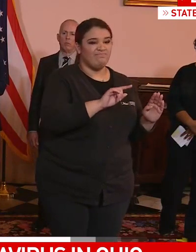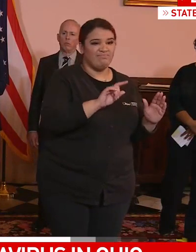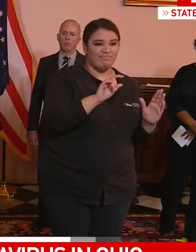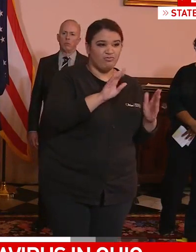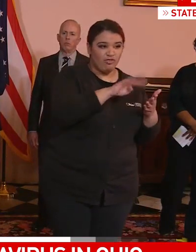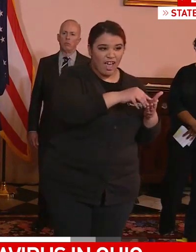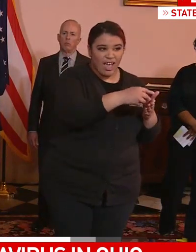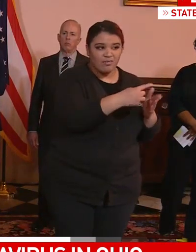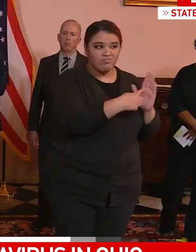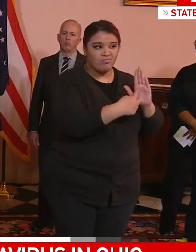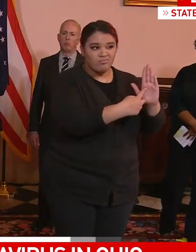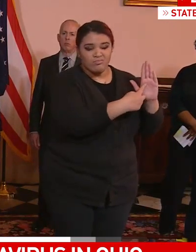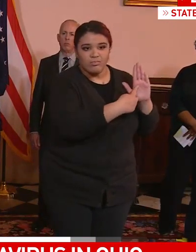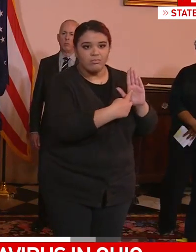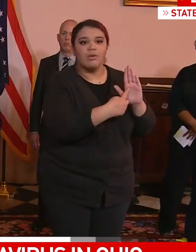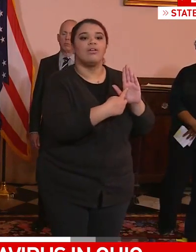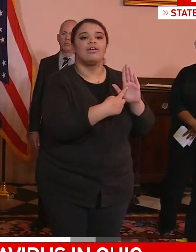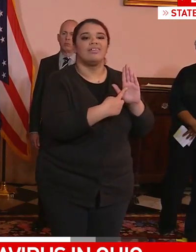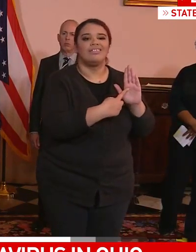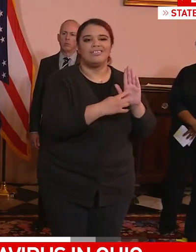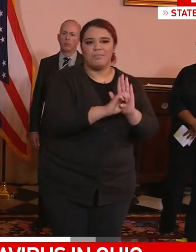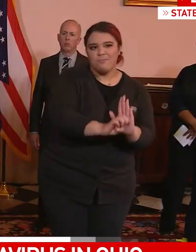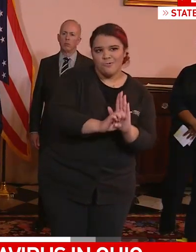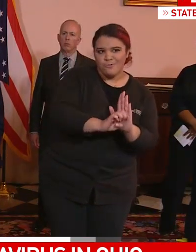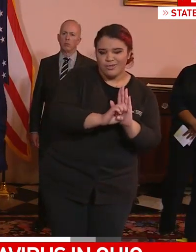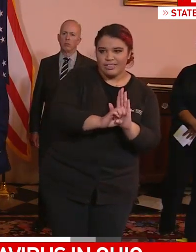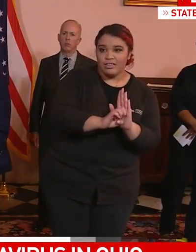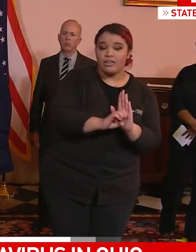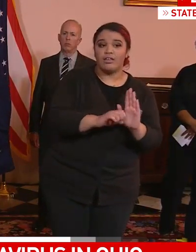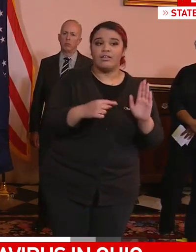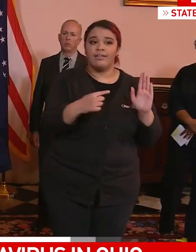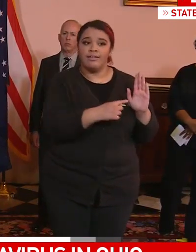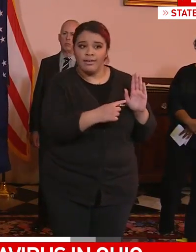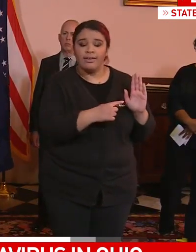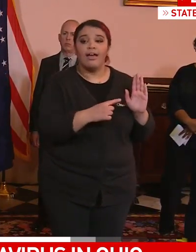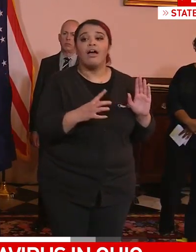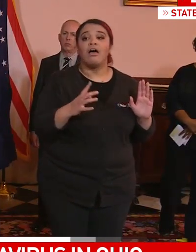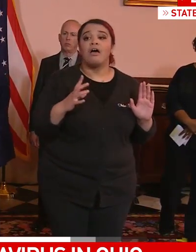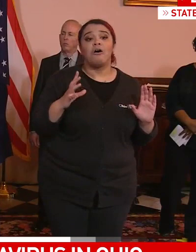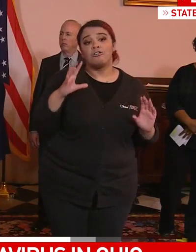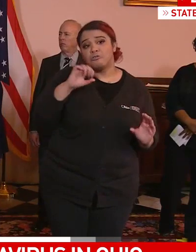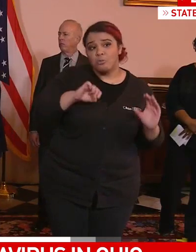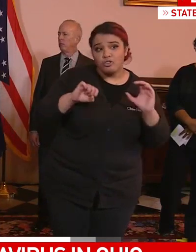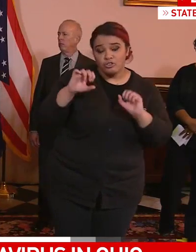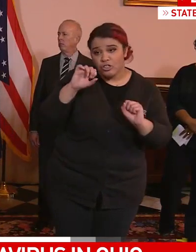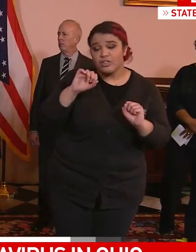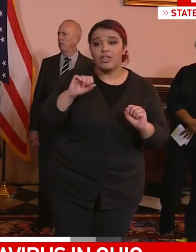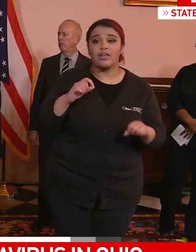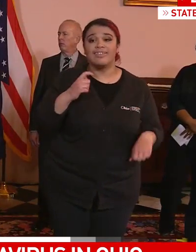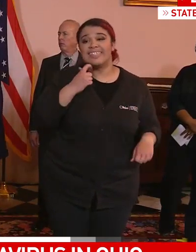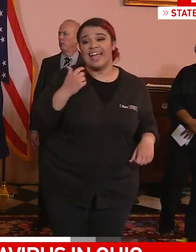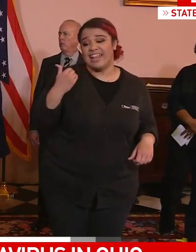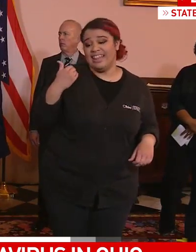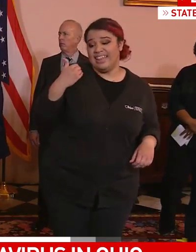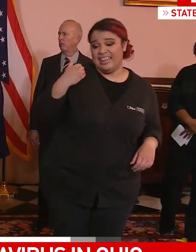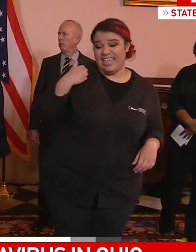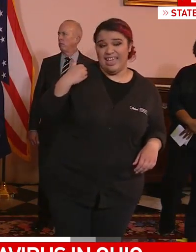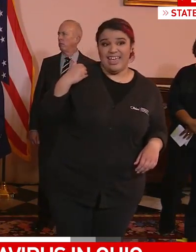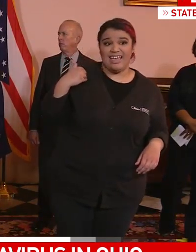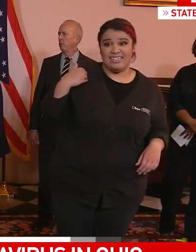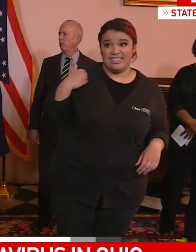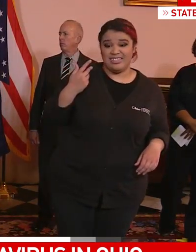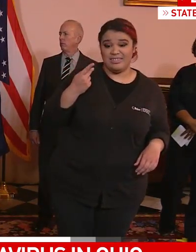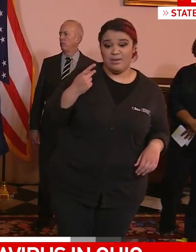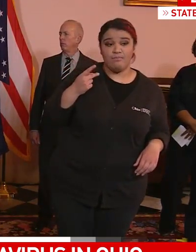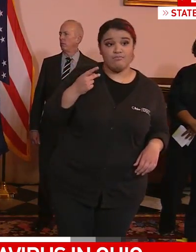taking a bunch of assumptions, and the best data we have, which as we see now is now changing hourly. Last press conference, it changed